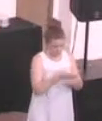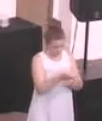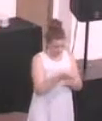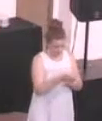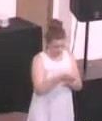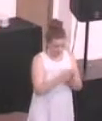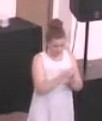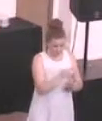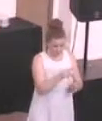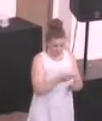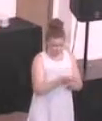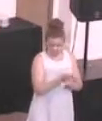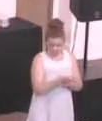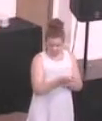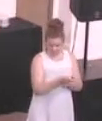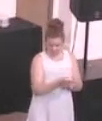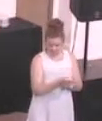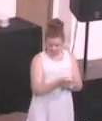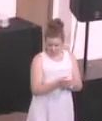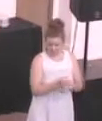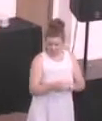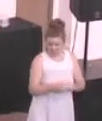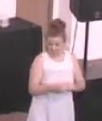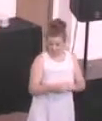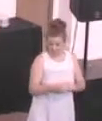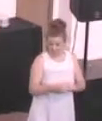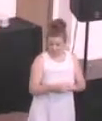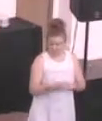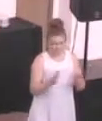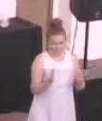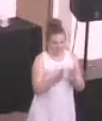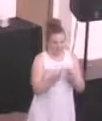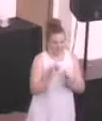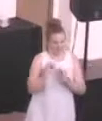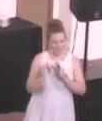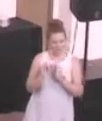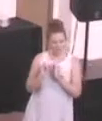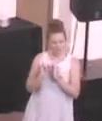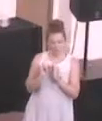here? Okay, we're going to do a little interview style here.